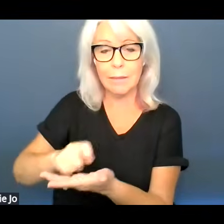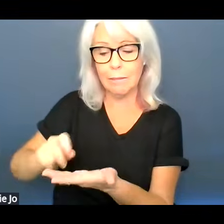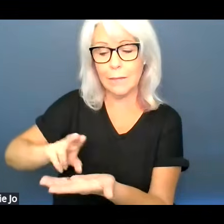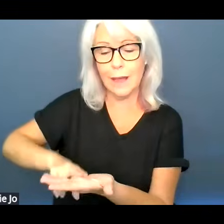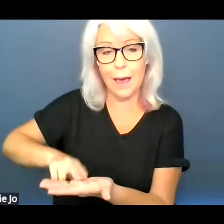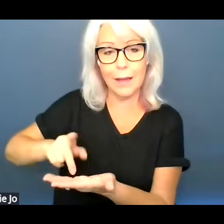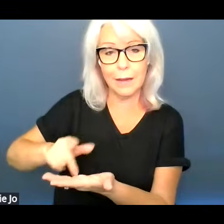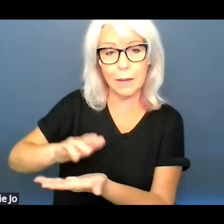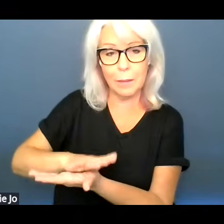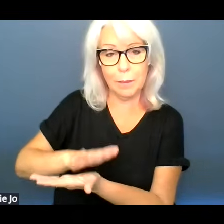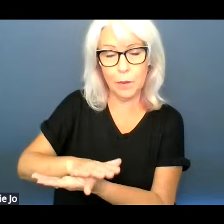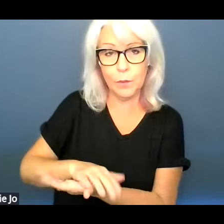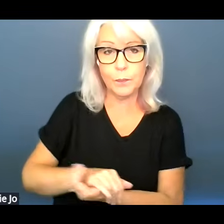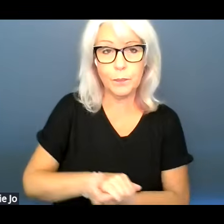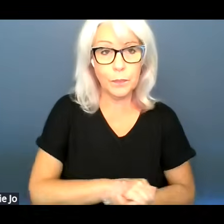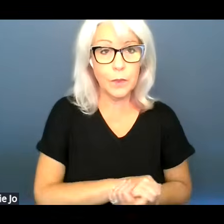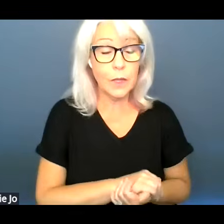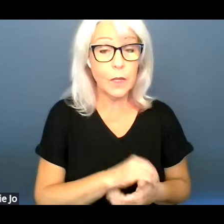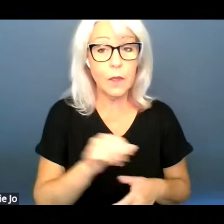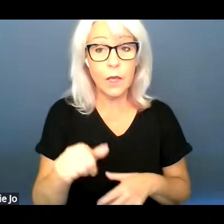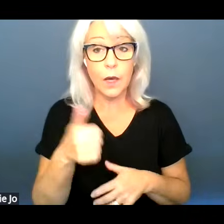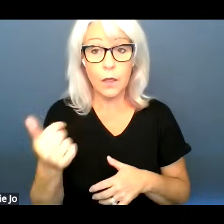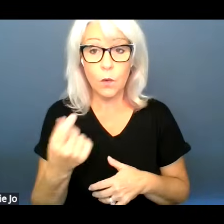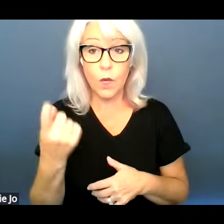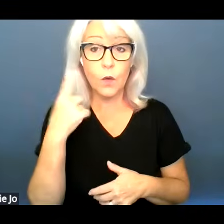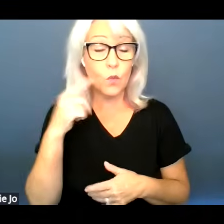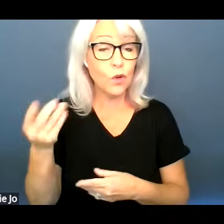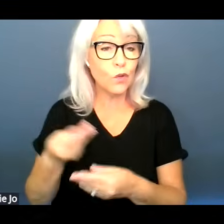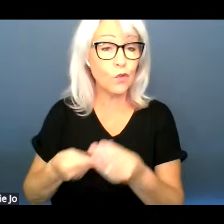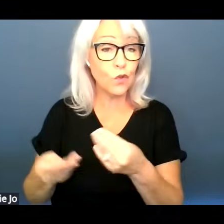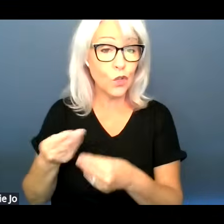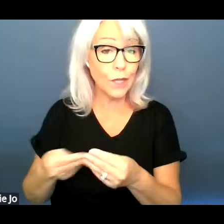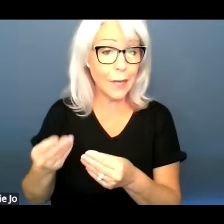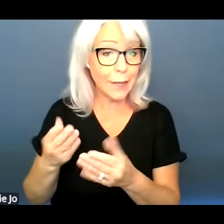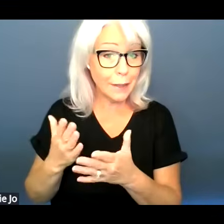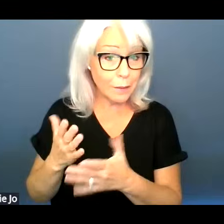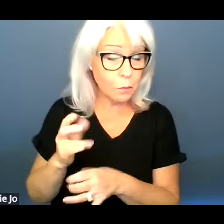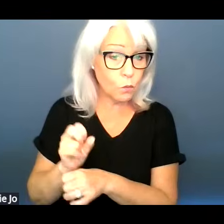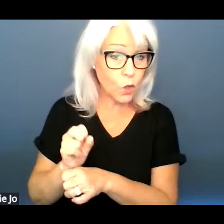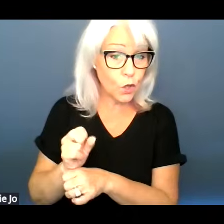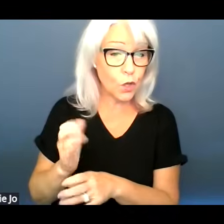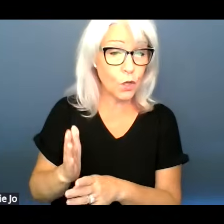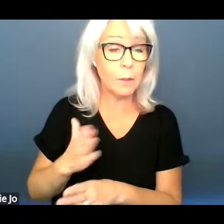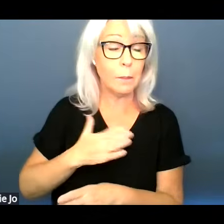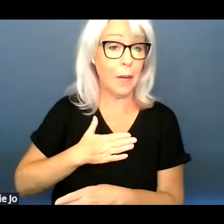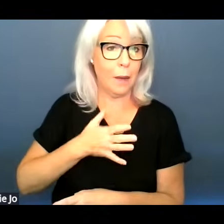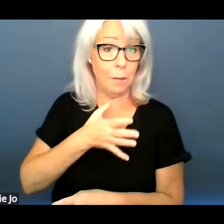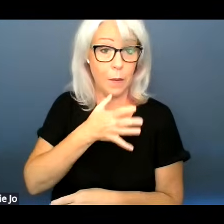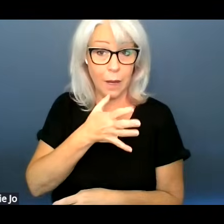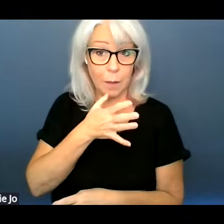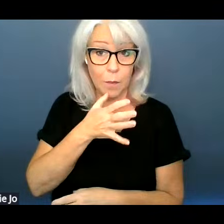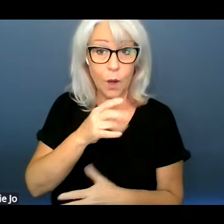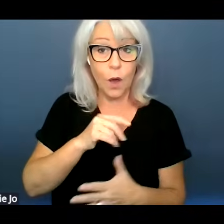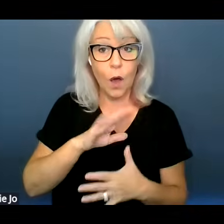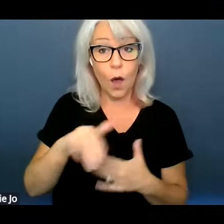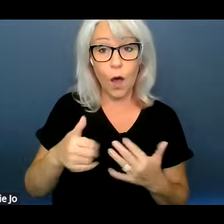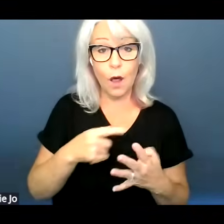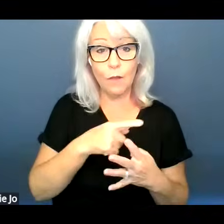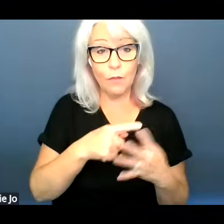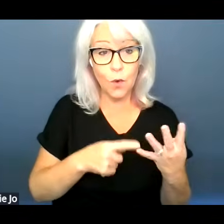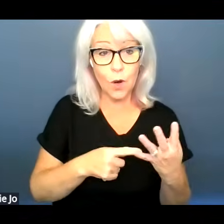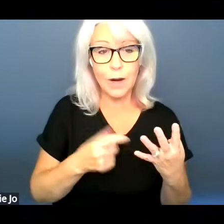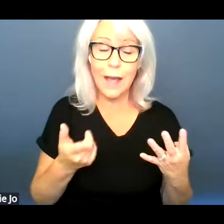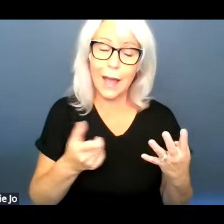affidavits were circulated by my mom. And I know all 4 of those people. I babysat for